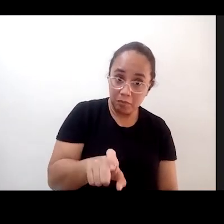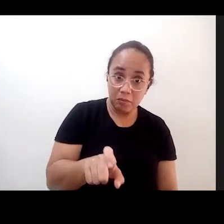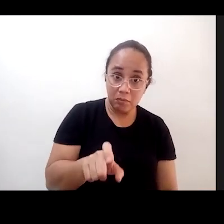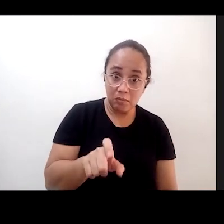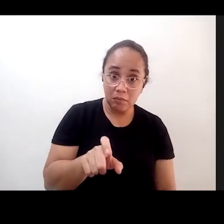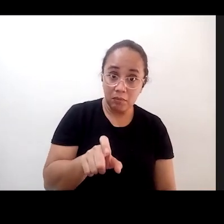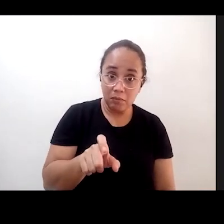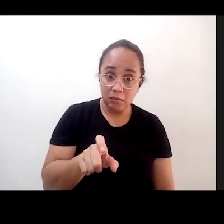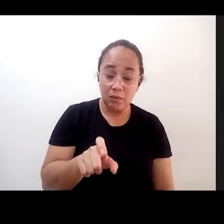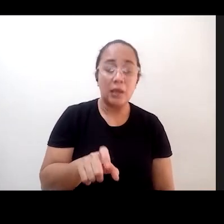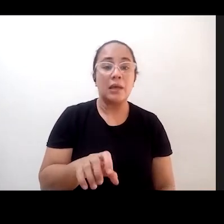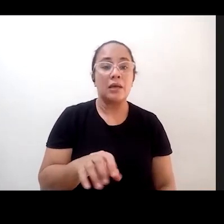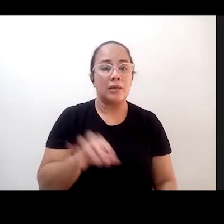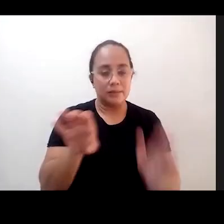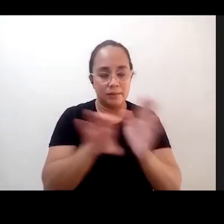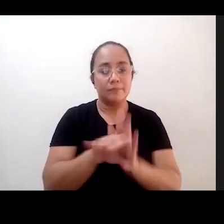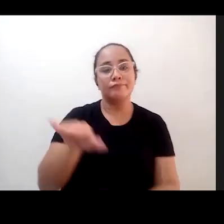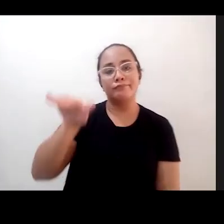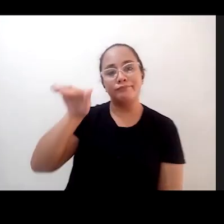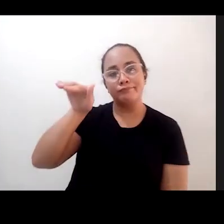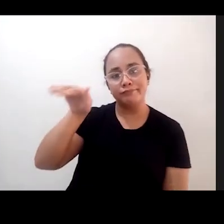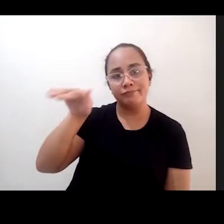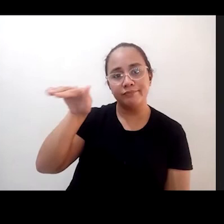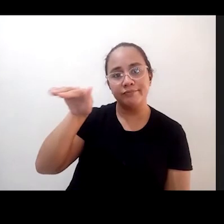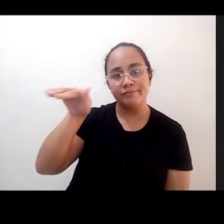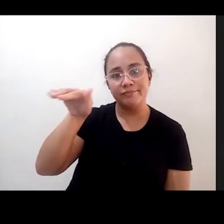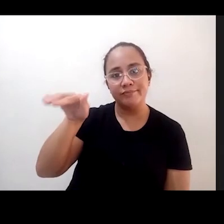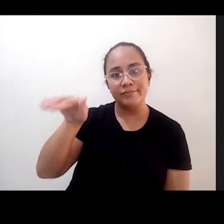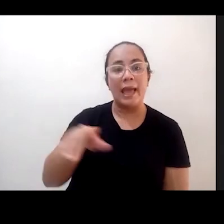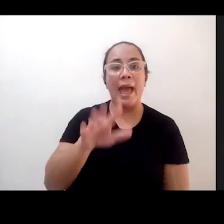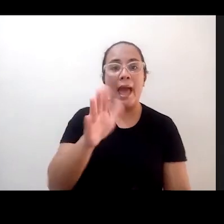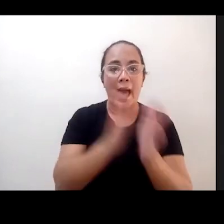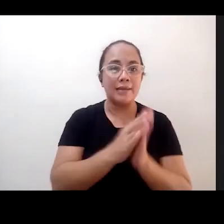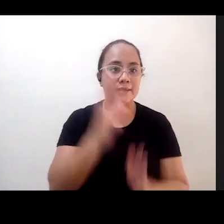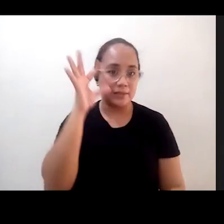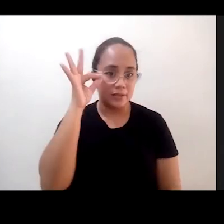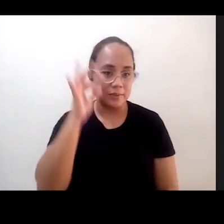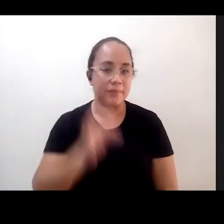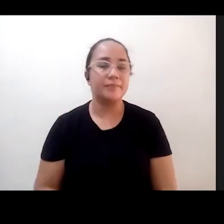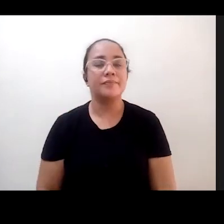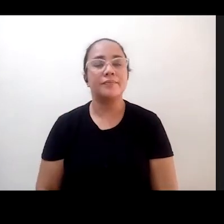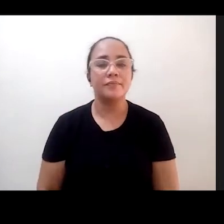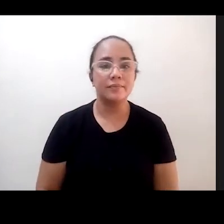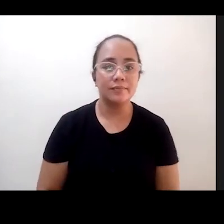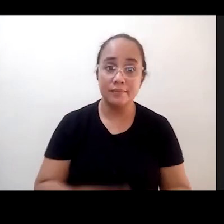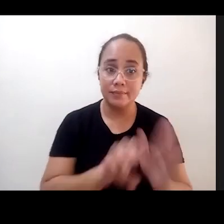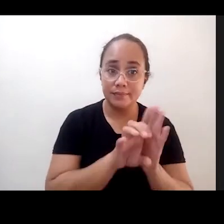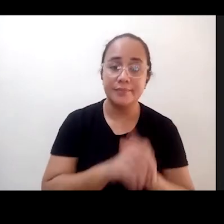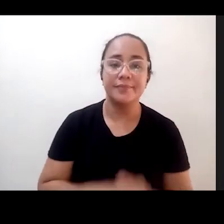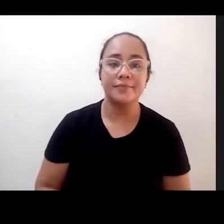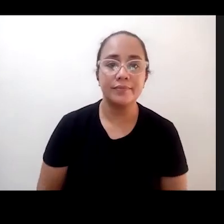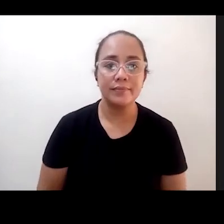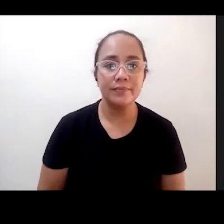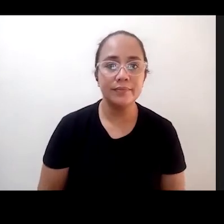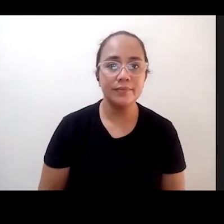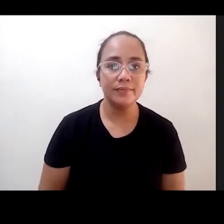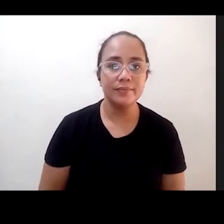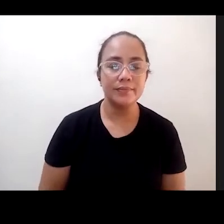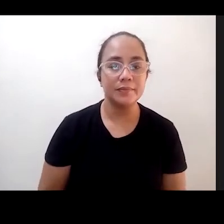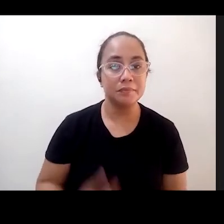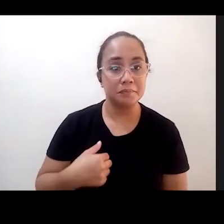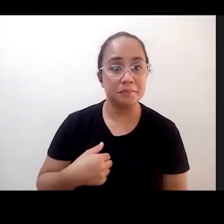Suppose Rents is asking Jasmine. And so he basically says,